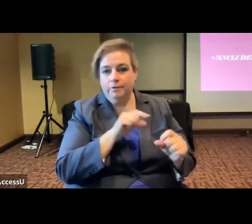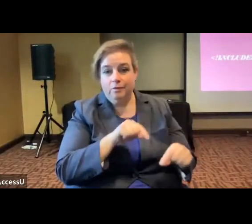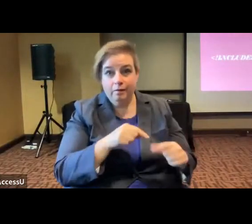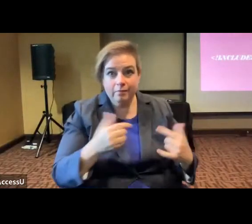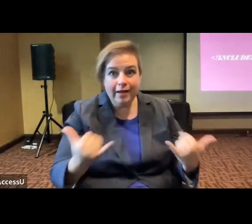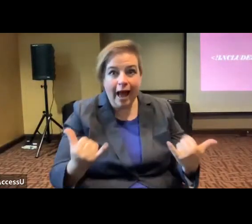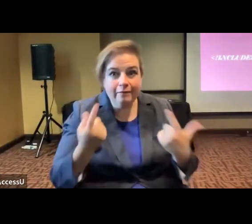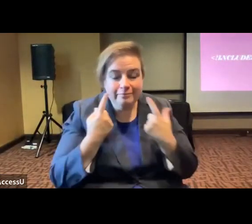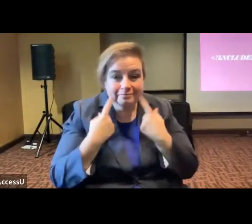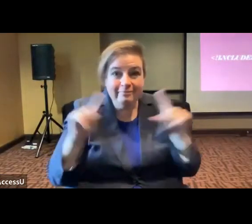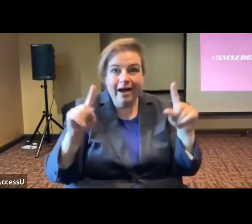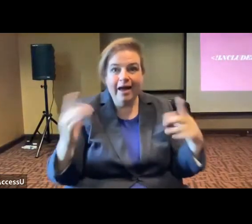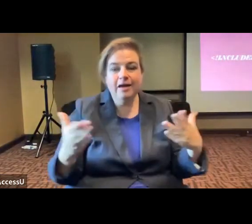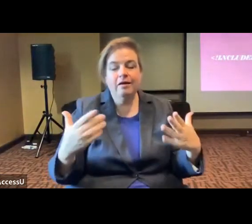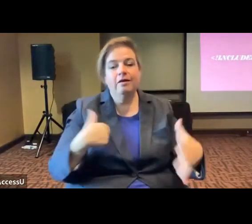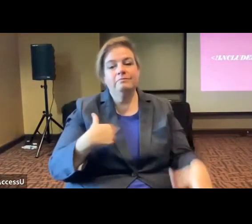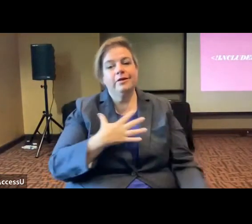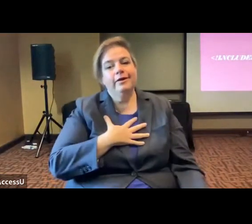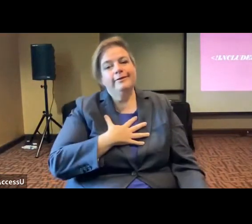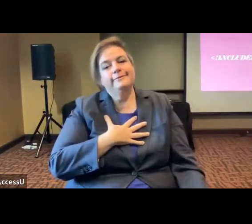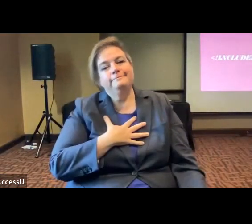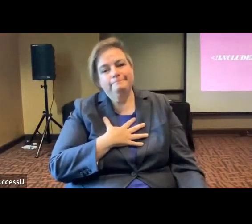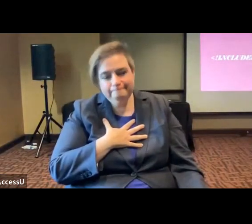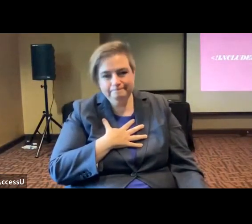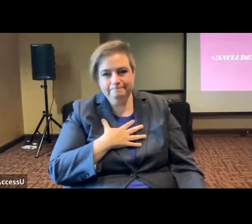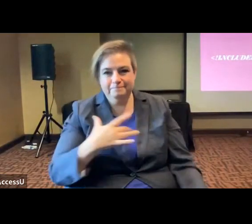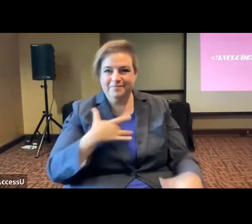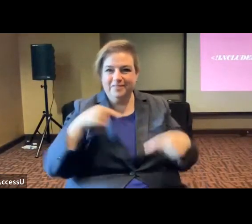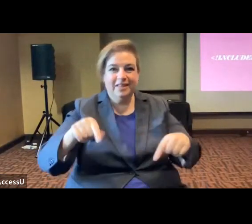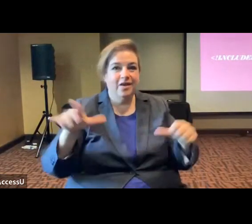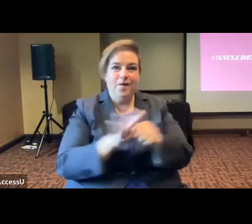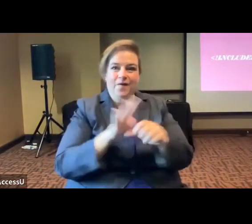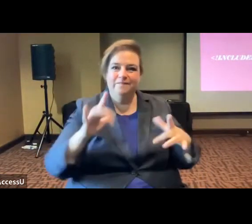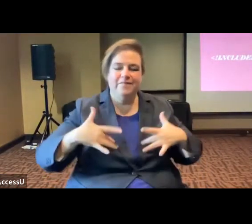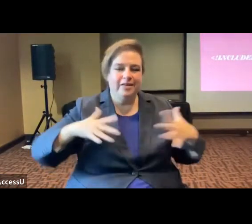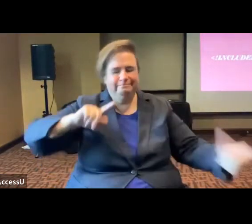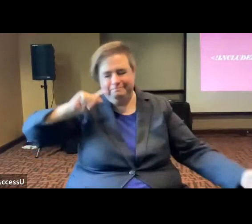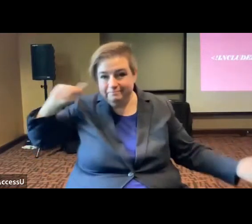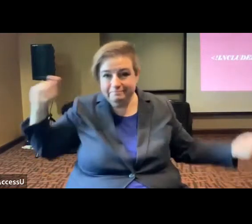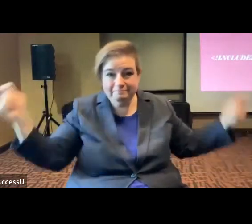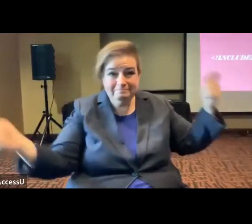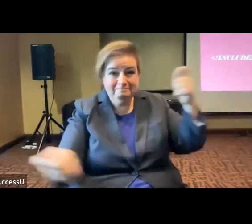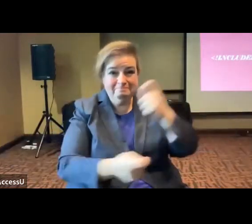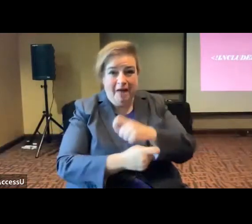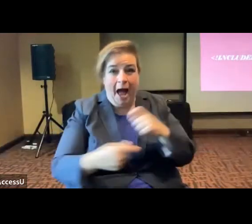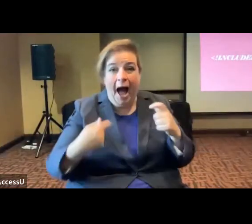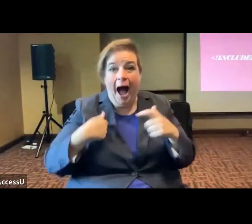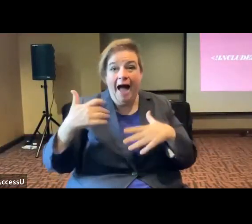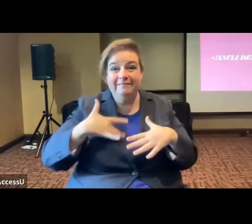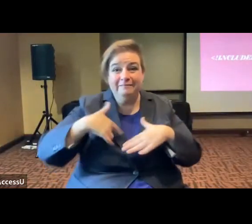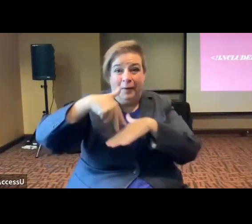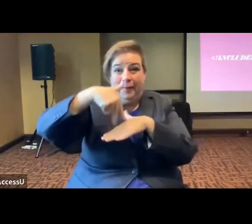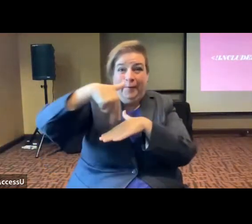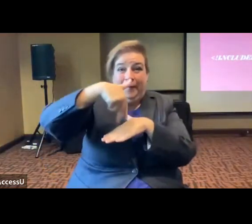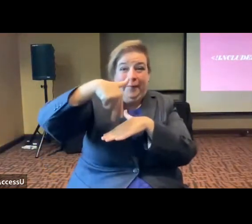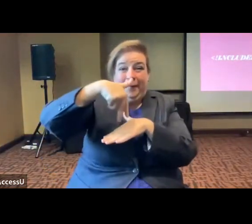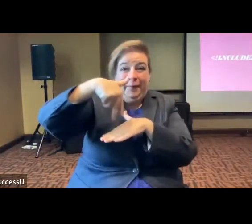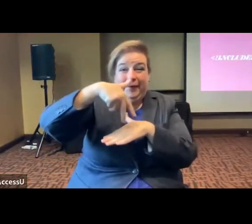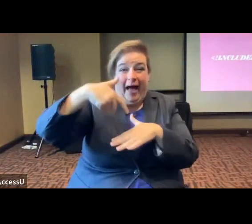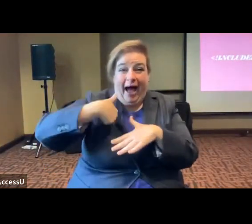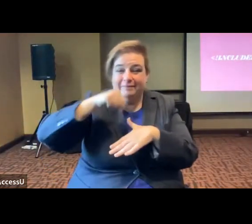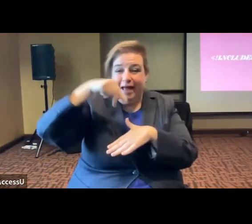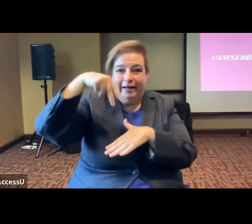she is here now, to me, just transforms this whole event. I'm like barely touching the ground. I'm so happy. I'm